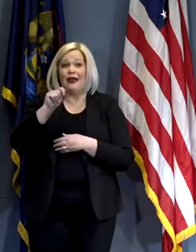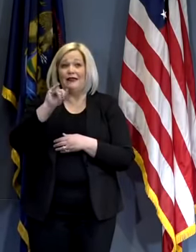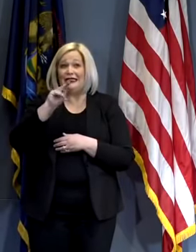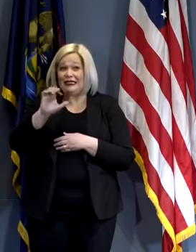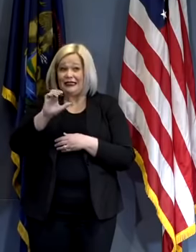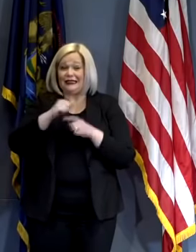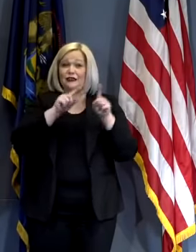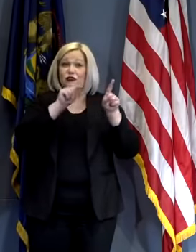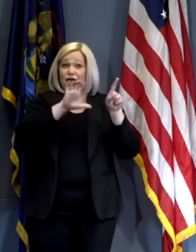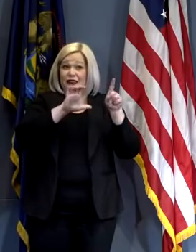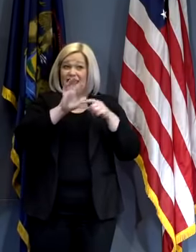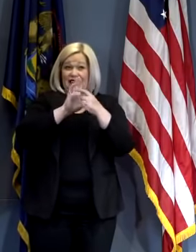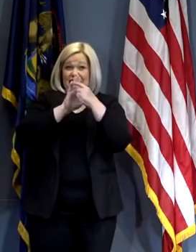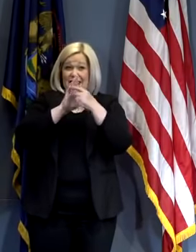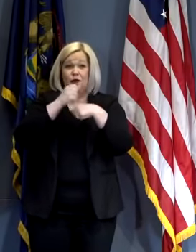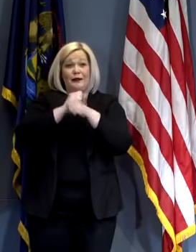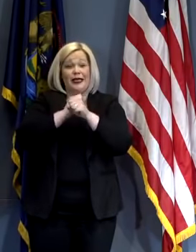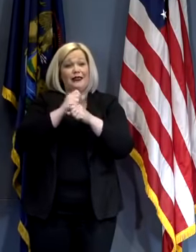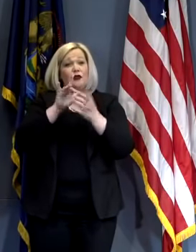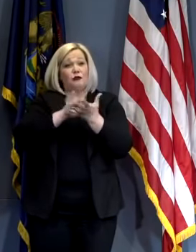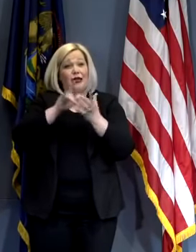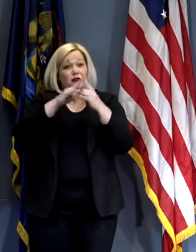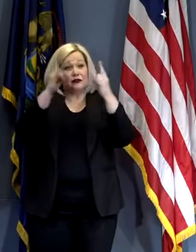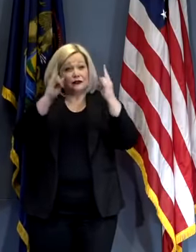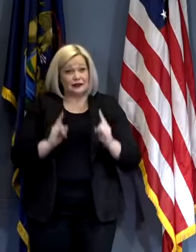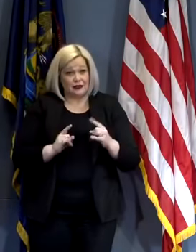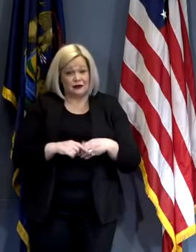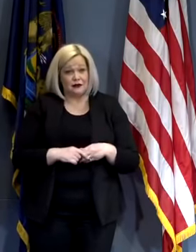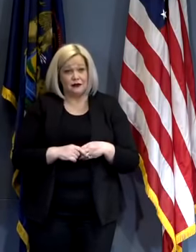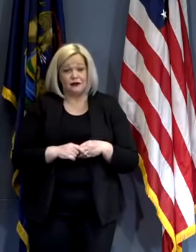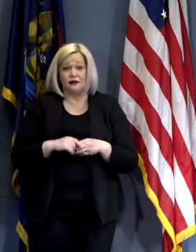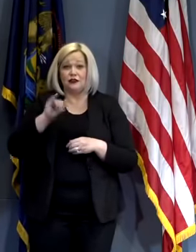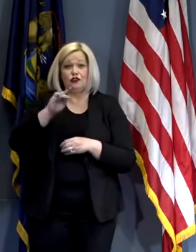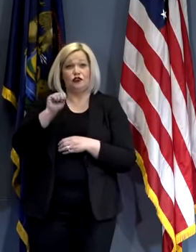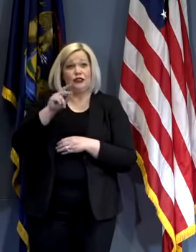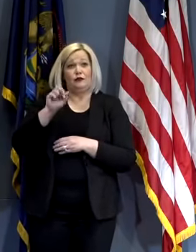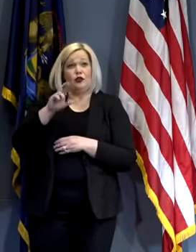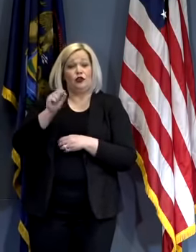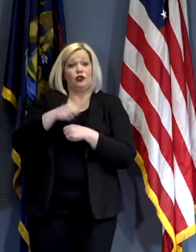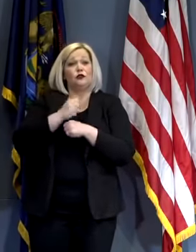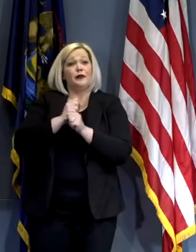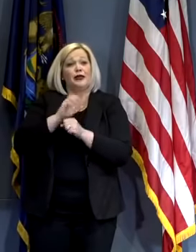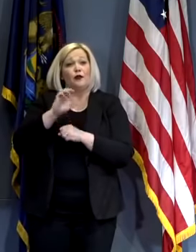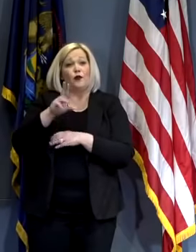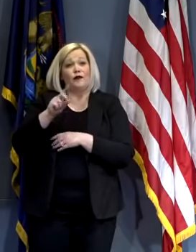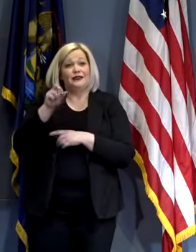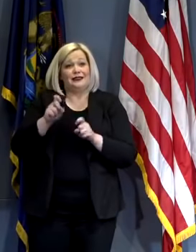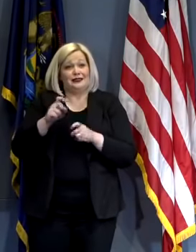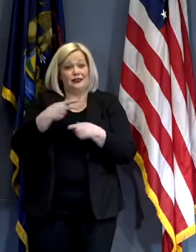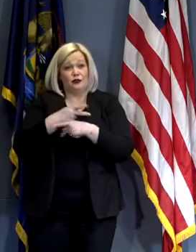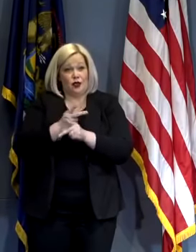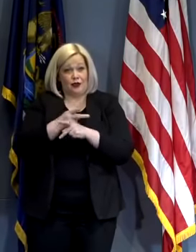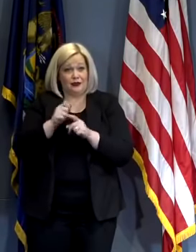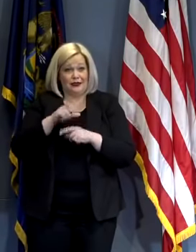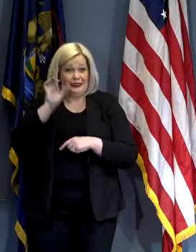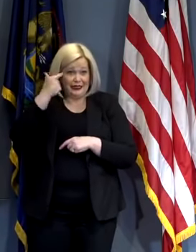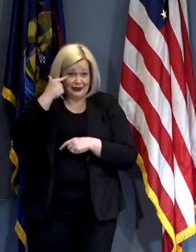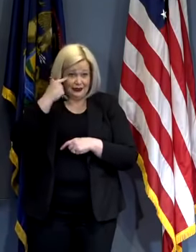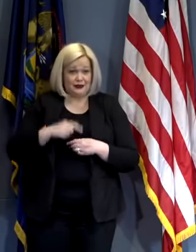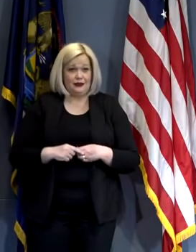will be making medical tents. And Gene Markers in Kalamazoo will be making COVID testing products. These